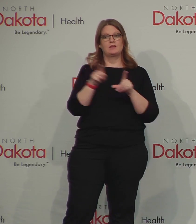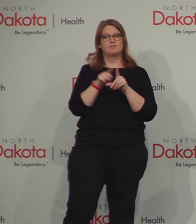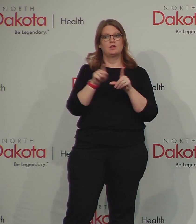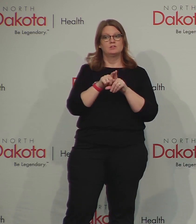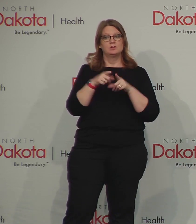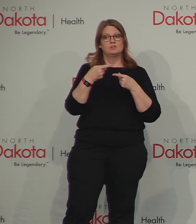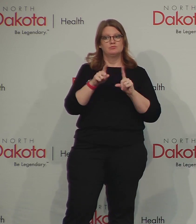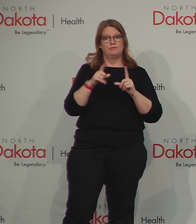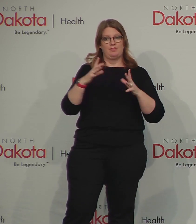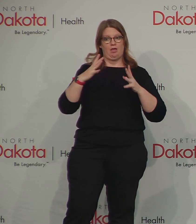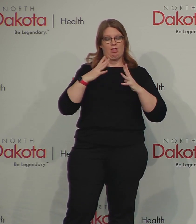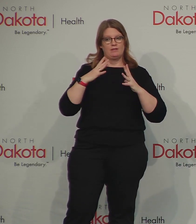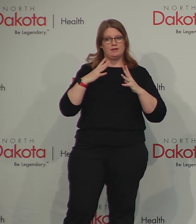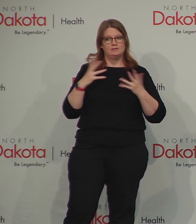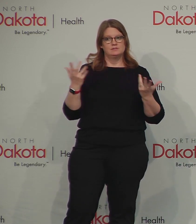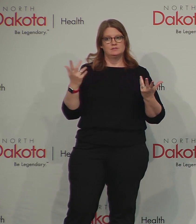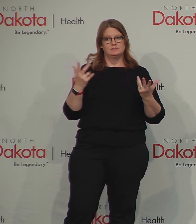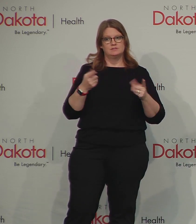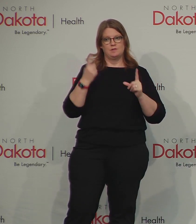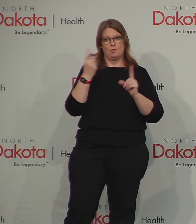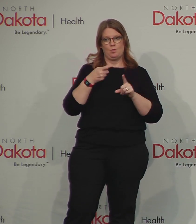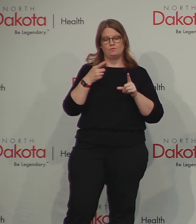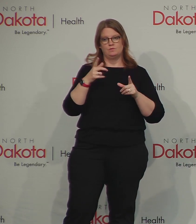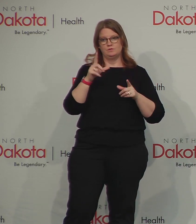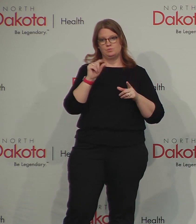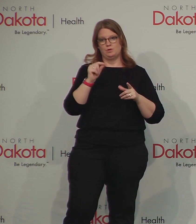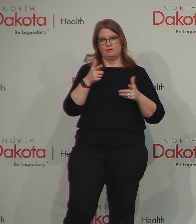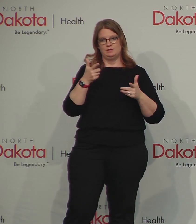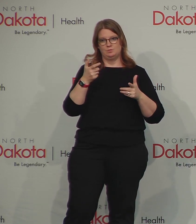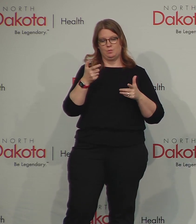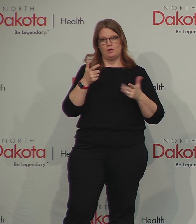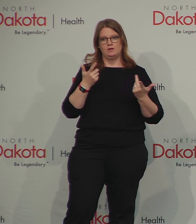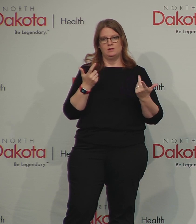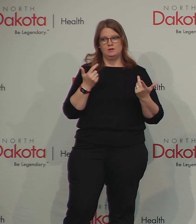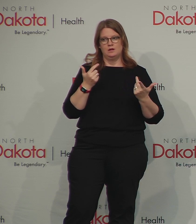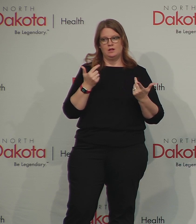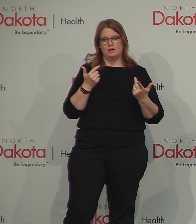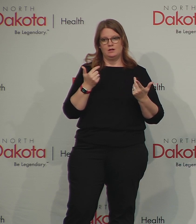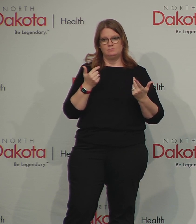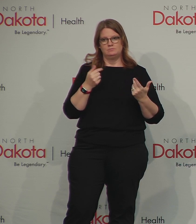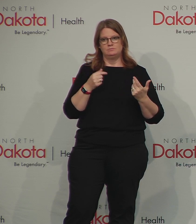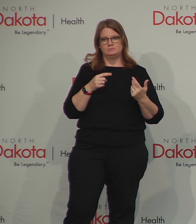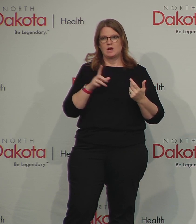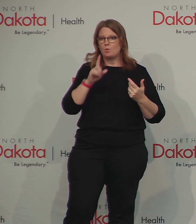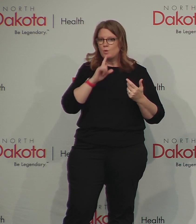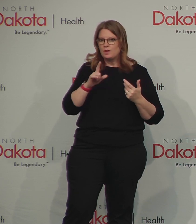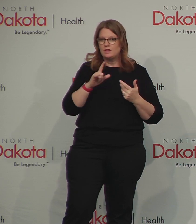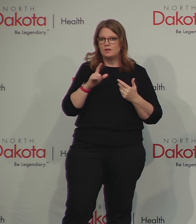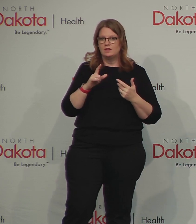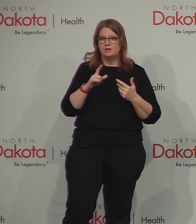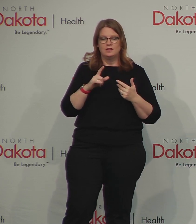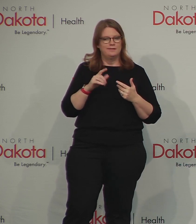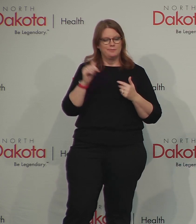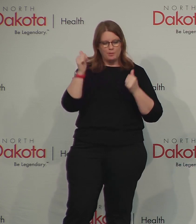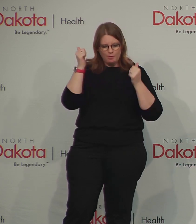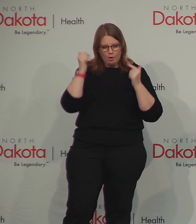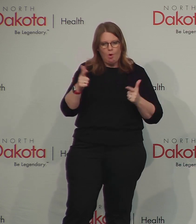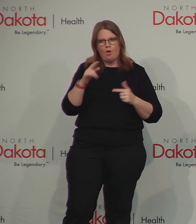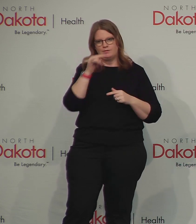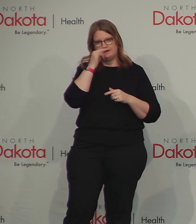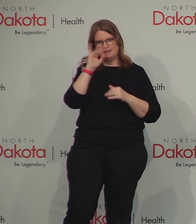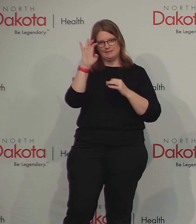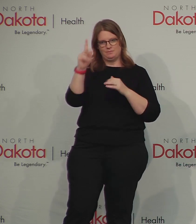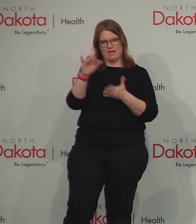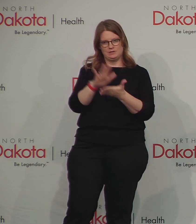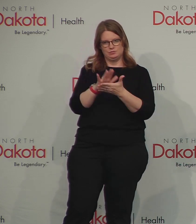season, goals for 2021, we want to get all of our kids back in in-person learning. So I want